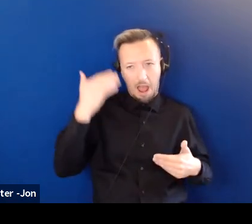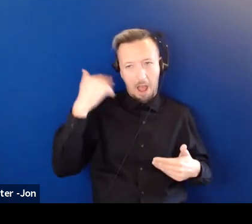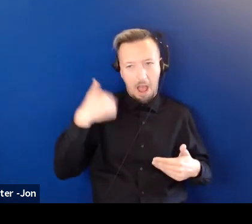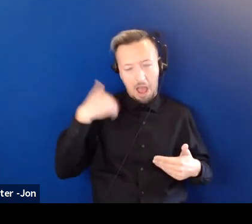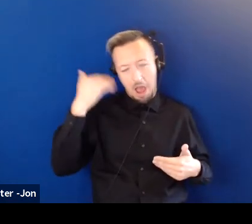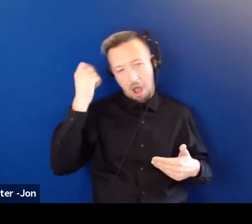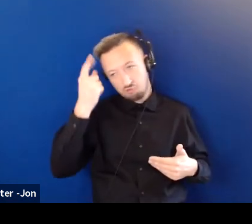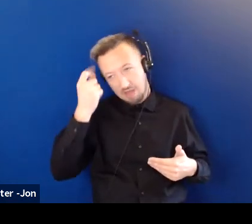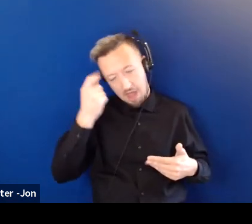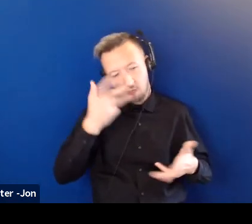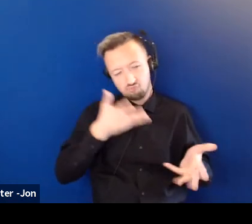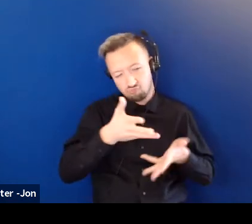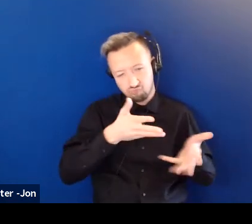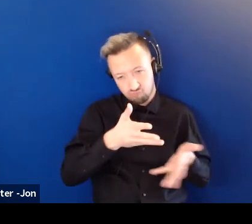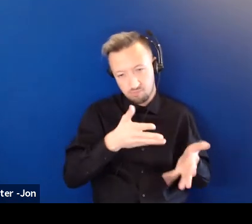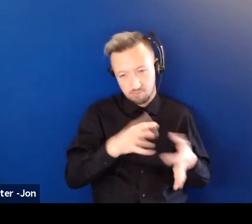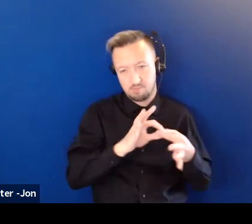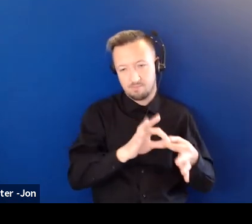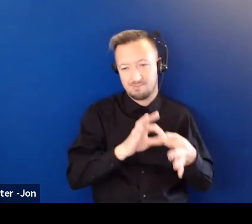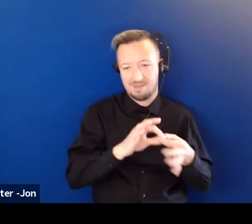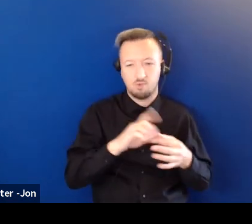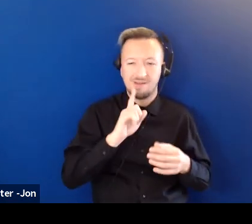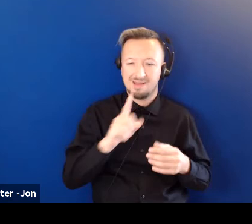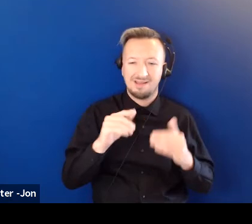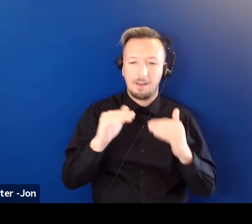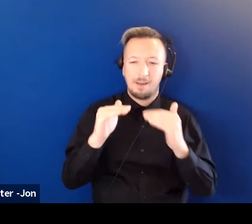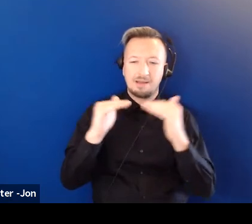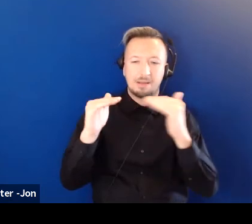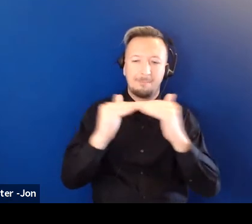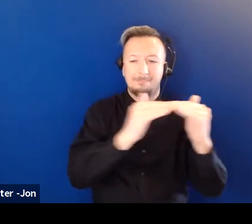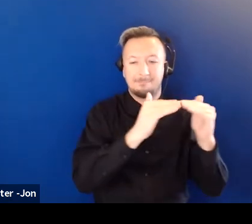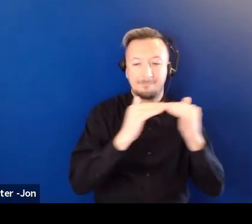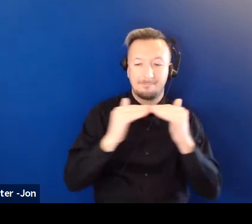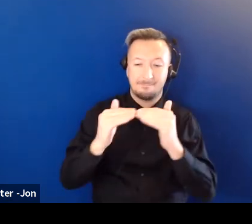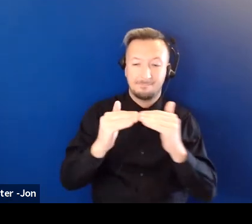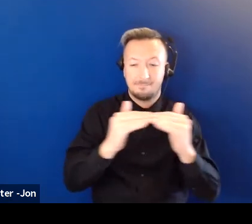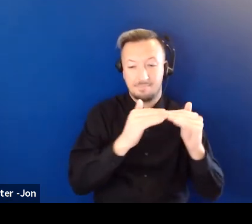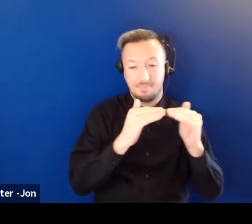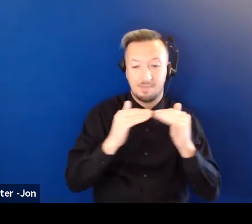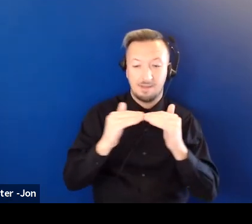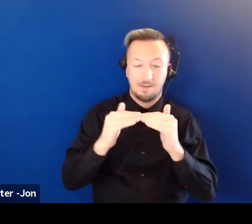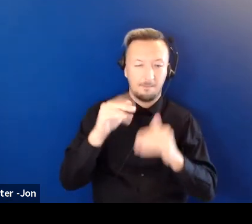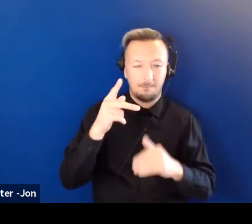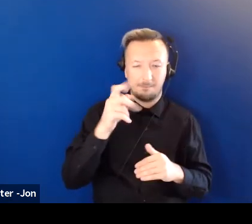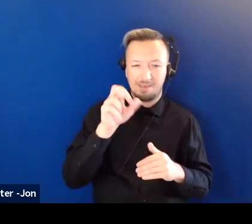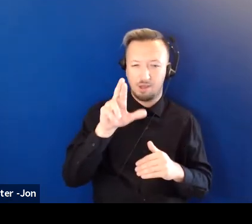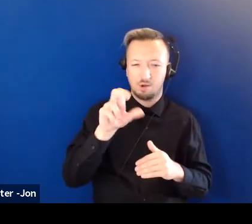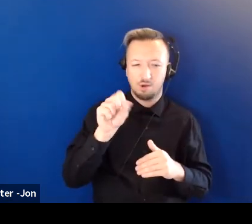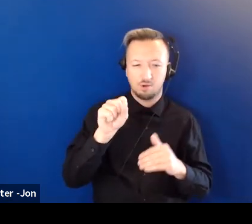which I think is, you know, just as many peer avenues as you can put in there, I think are really, really important.